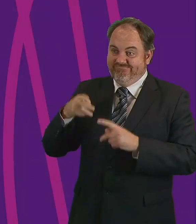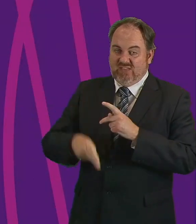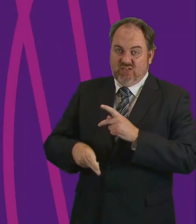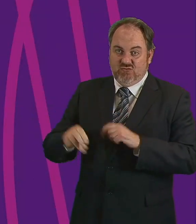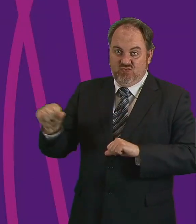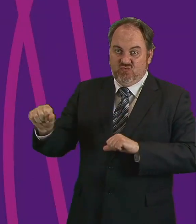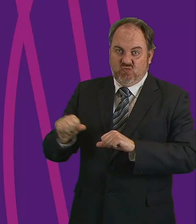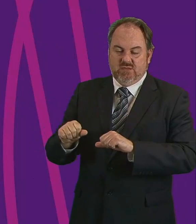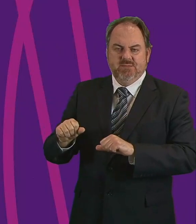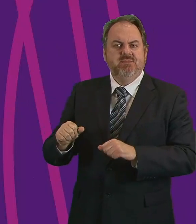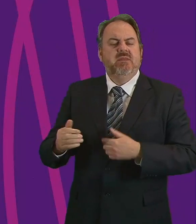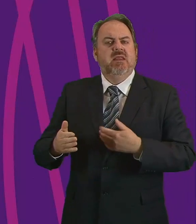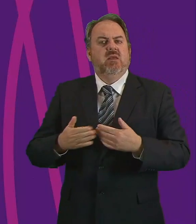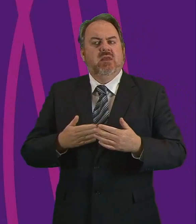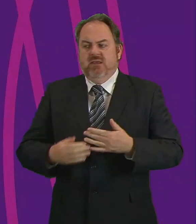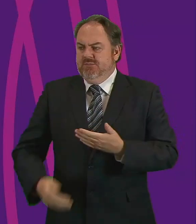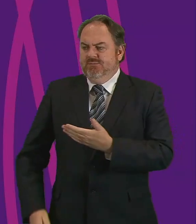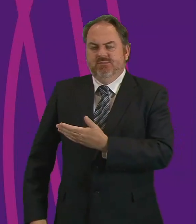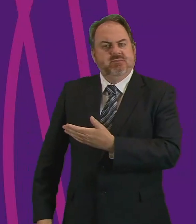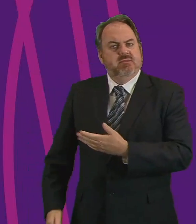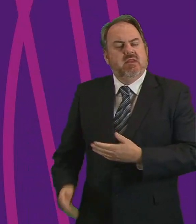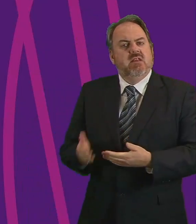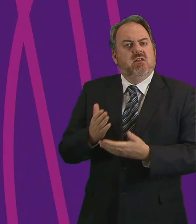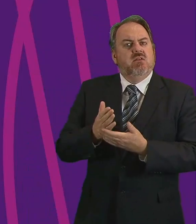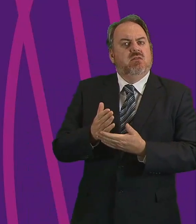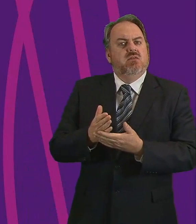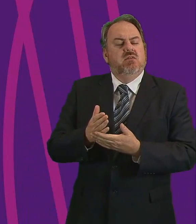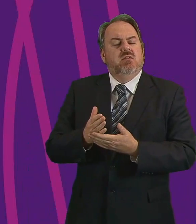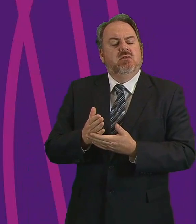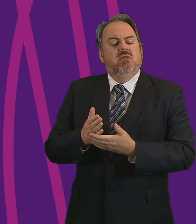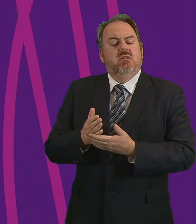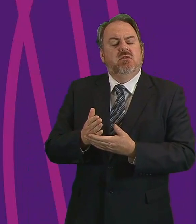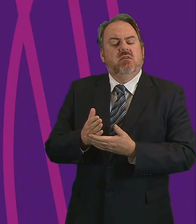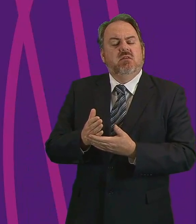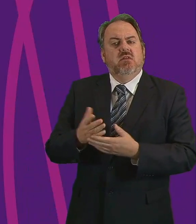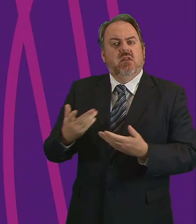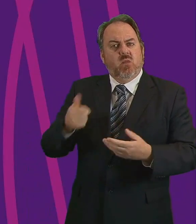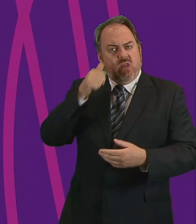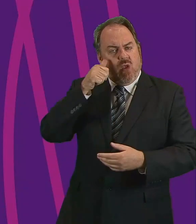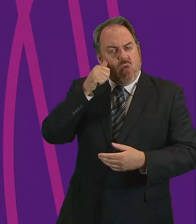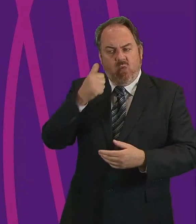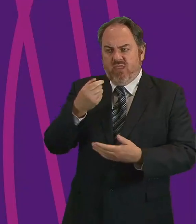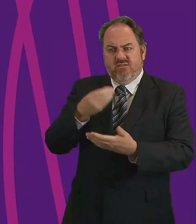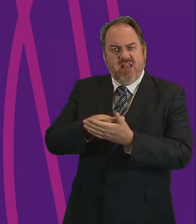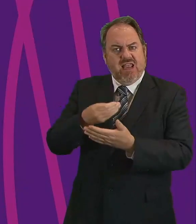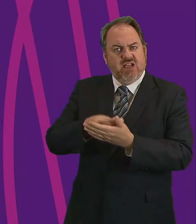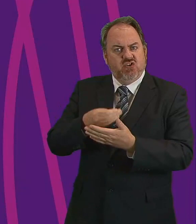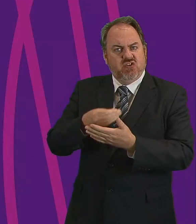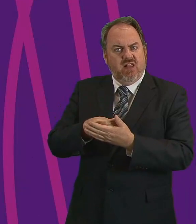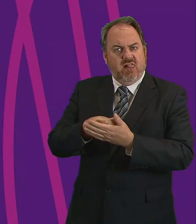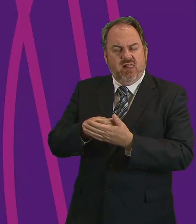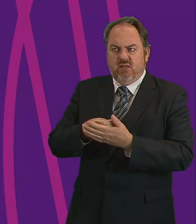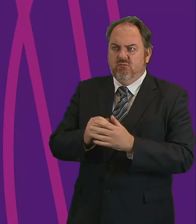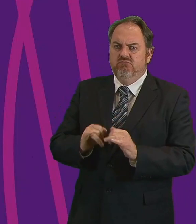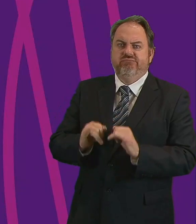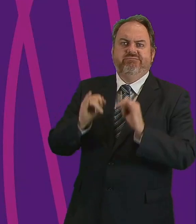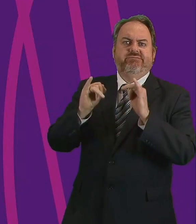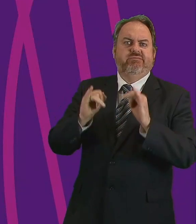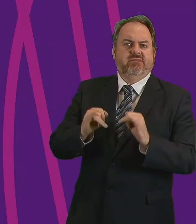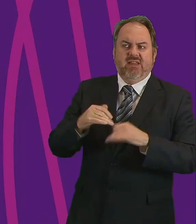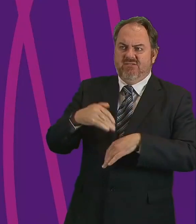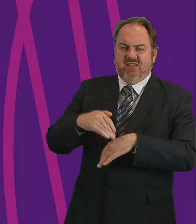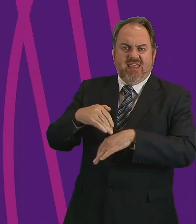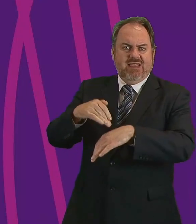and a situation that nobody in this chamber will have wanted, and it's also clear that the financial implications for Scotland are vast, and no matter which